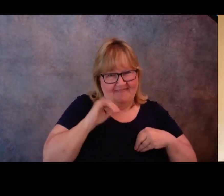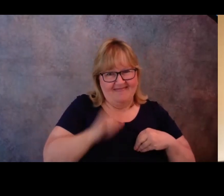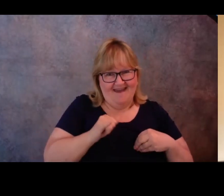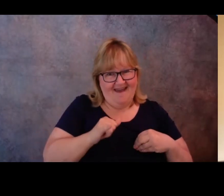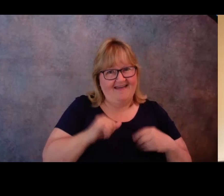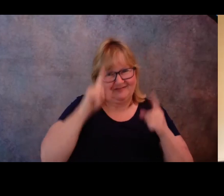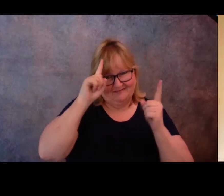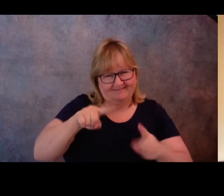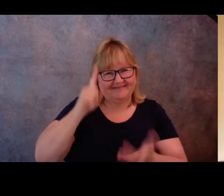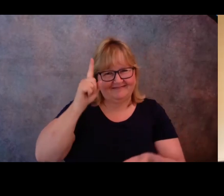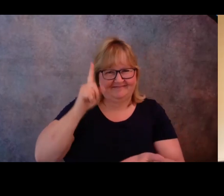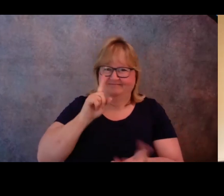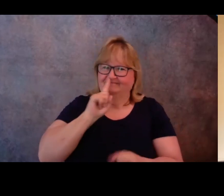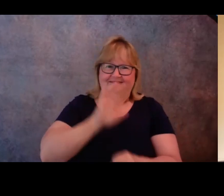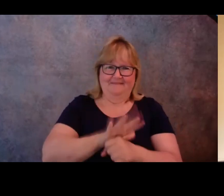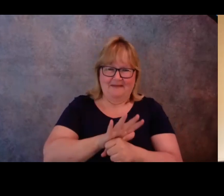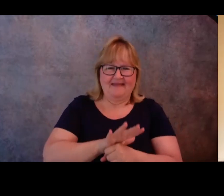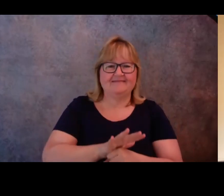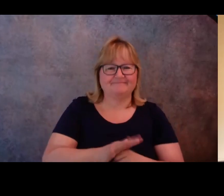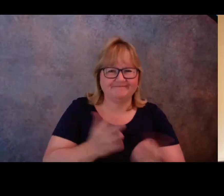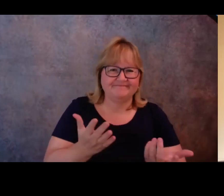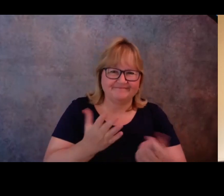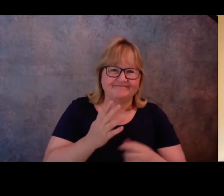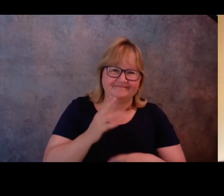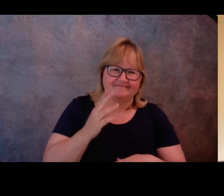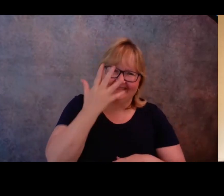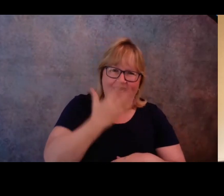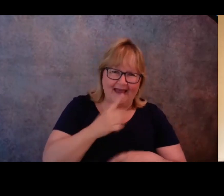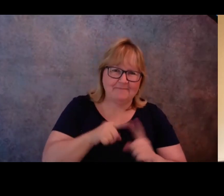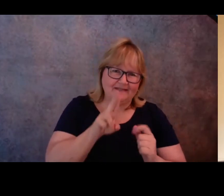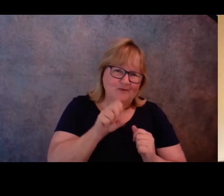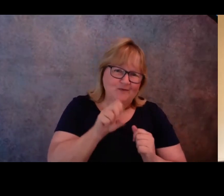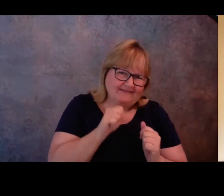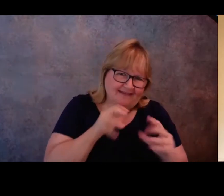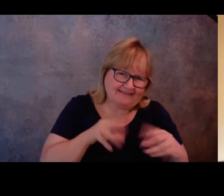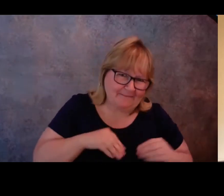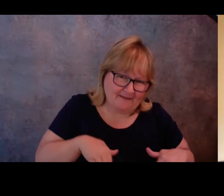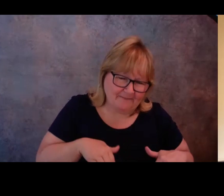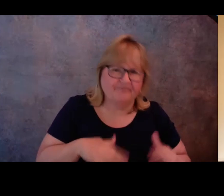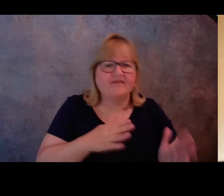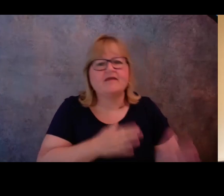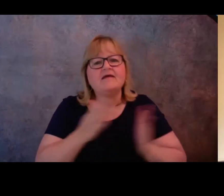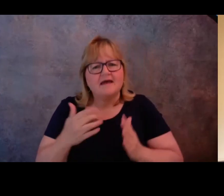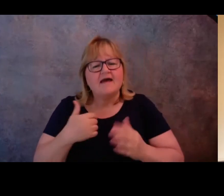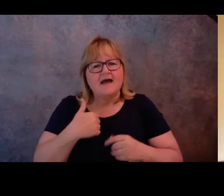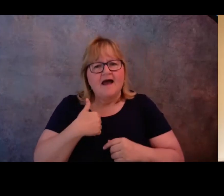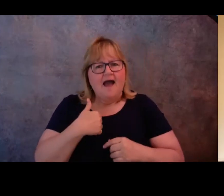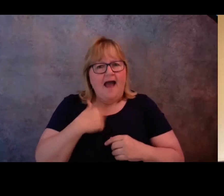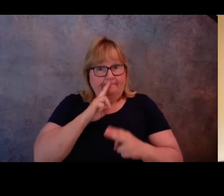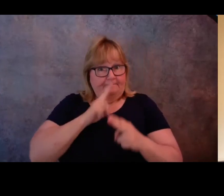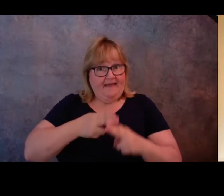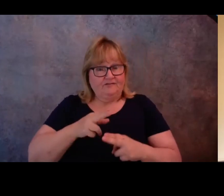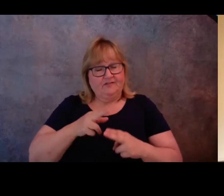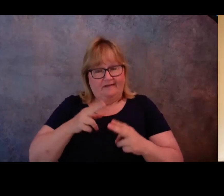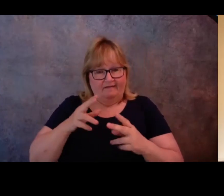Up to that point, I think I mentioned that the Commission for Social Development took charge of